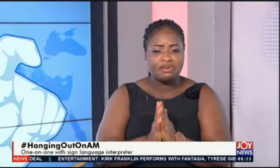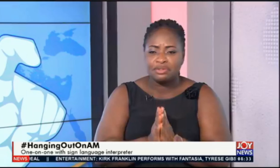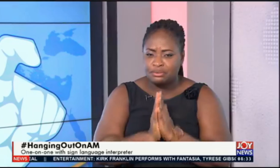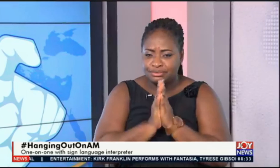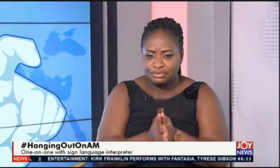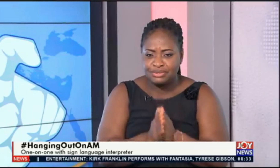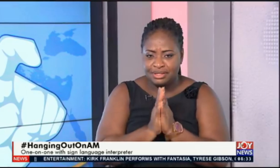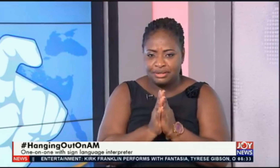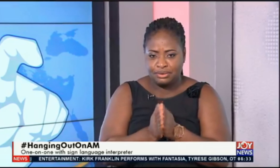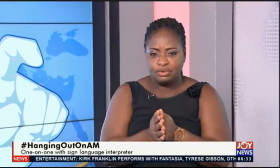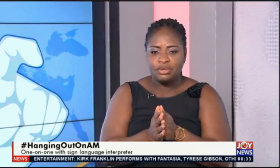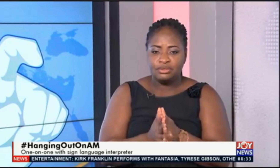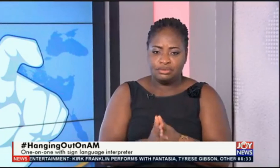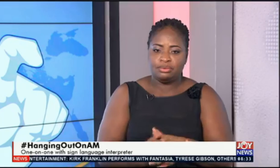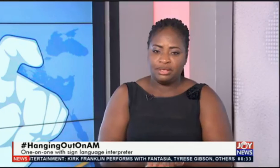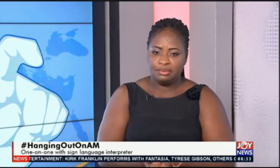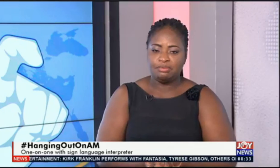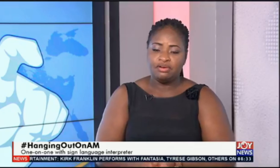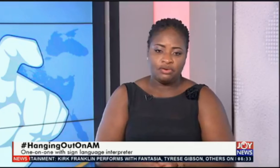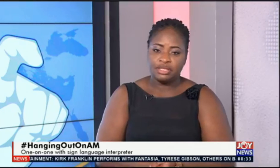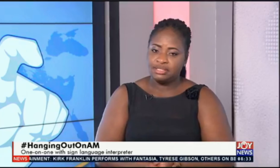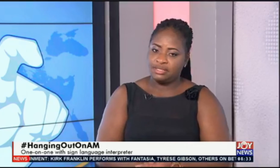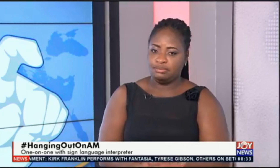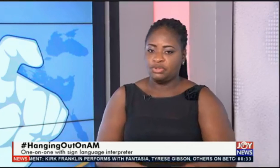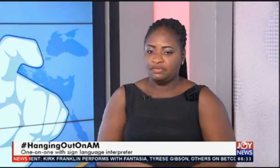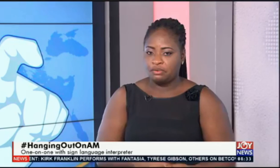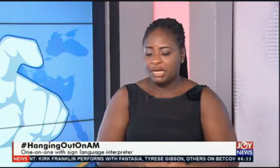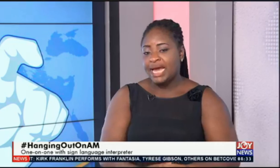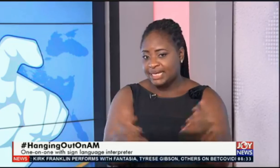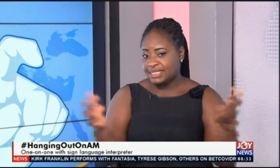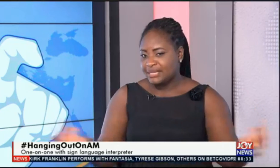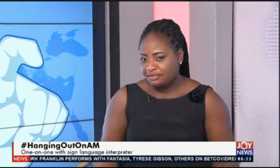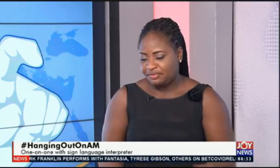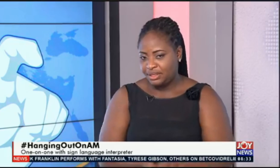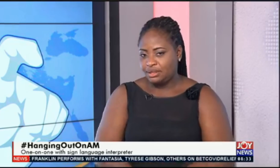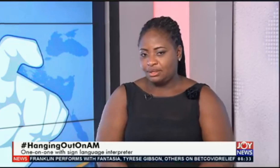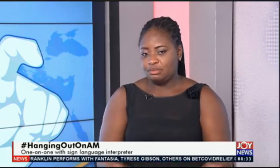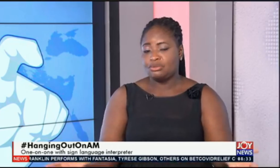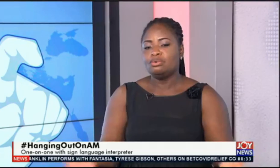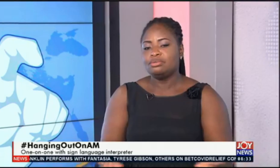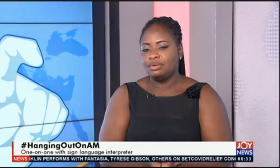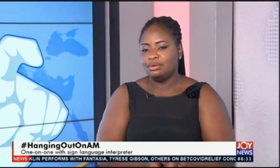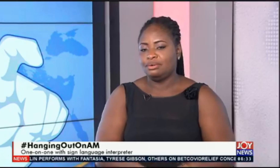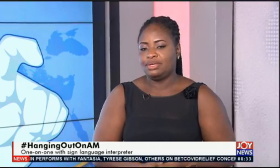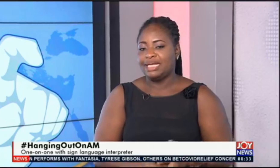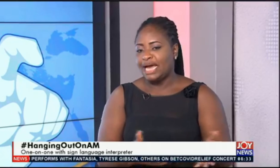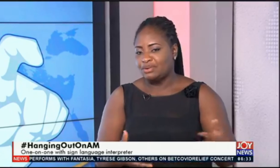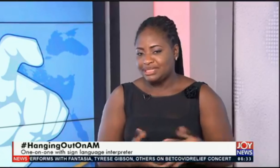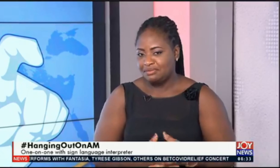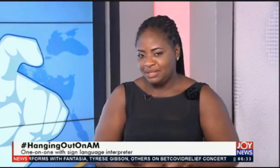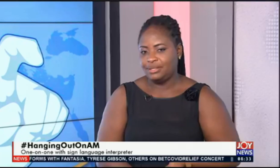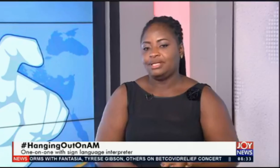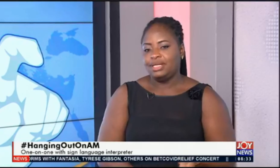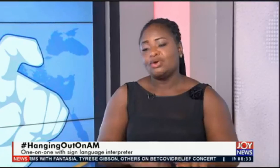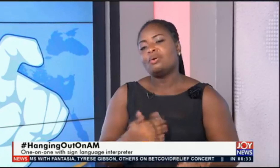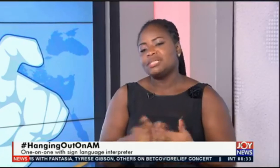say very good thank you to him for all that he has been doing for me. And then the staff, Mr. Owusu,